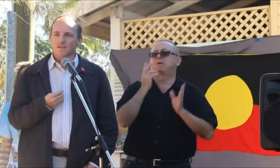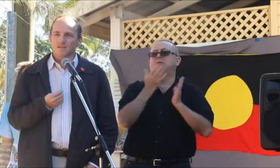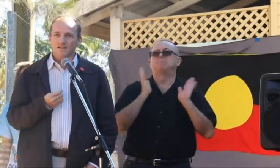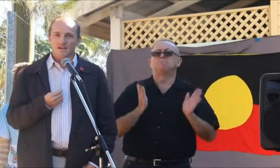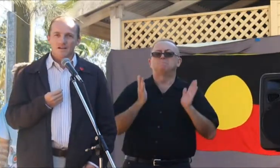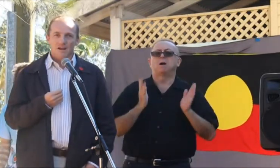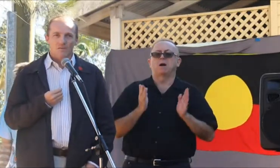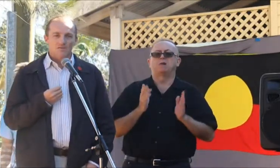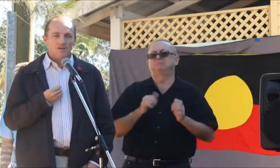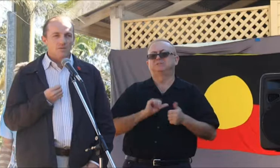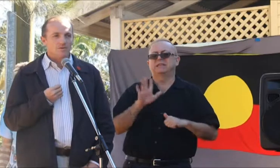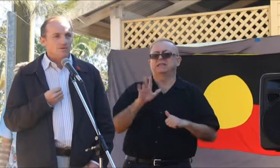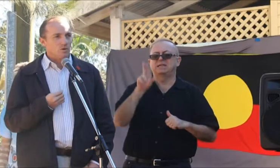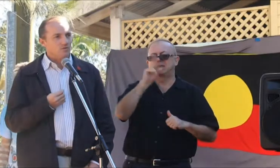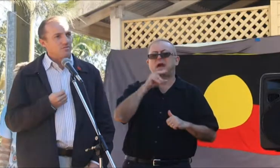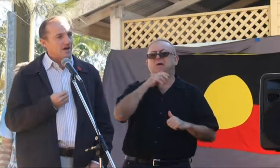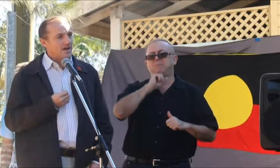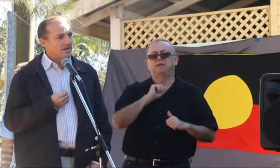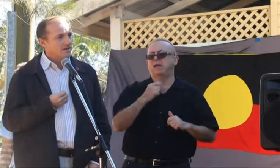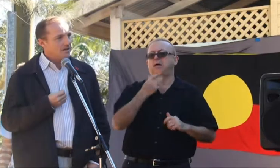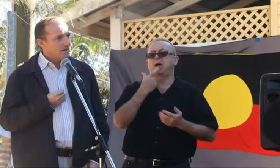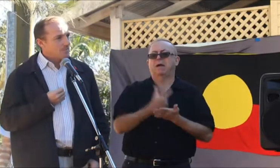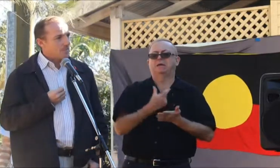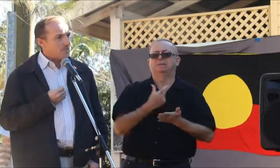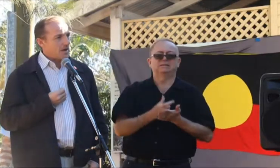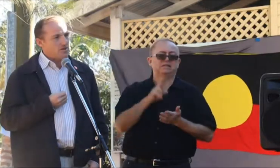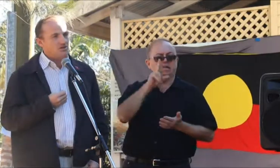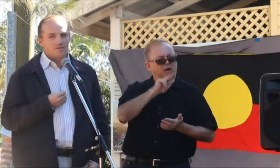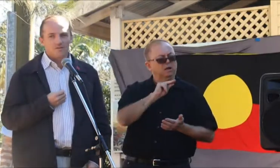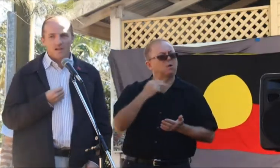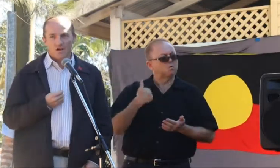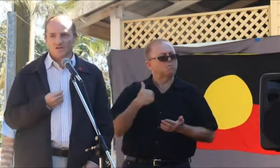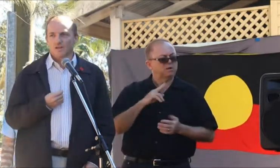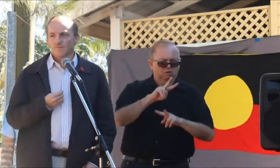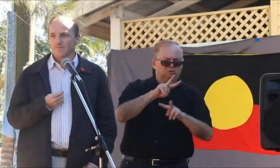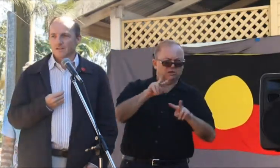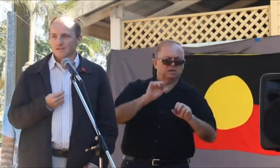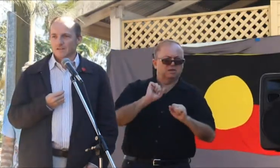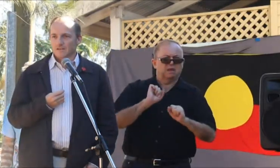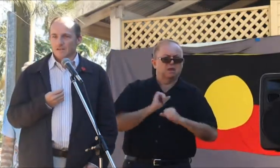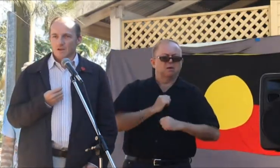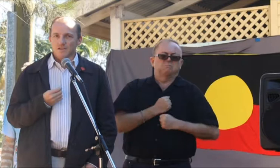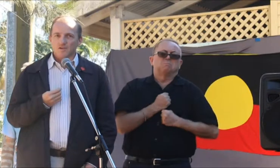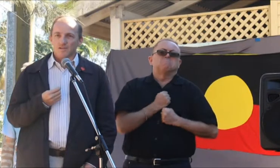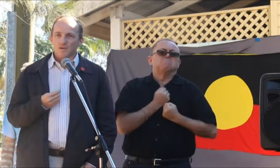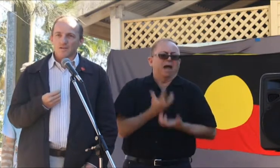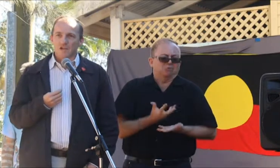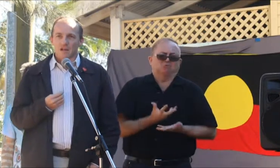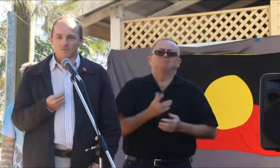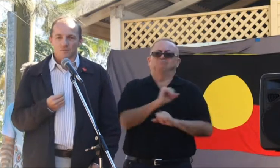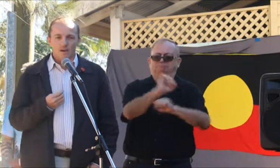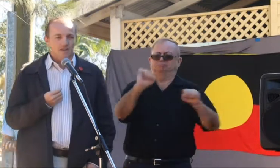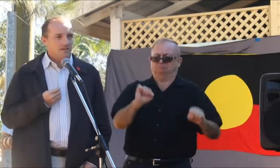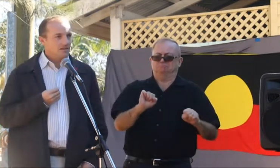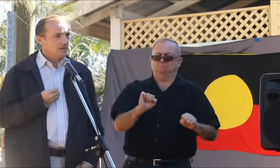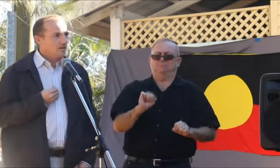women, and I was just moved by their passion for their culture. You know, it's interesting, we live in a